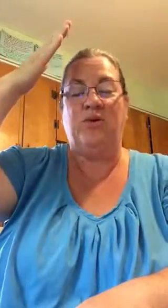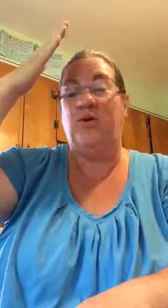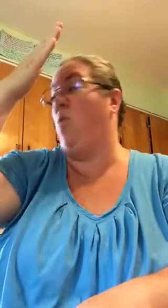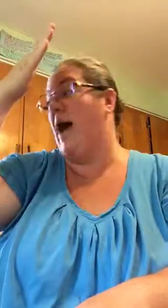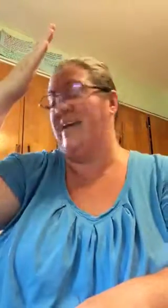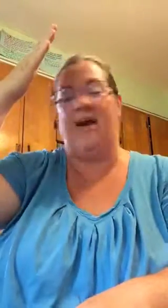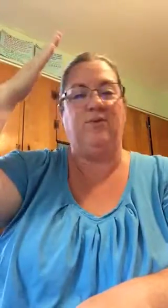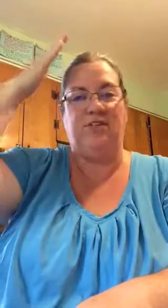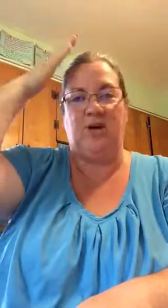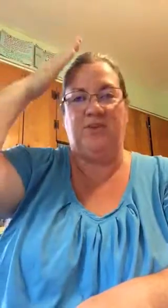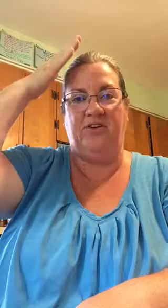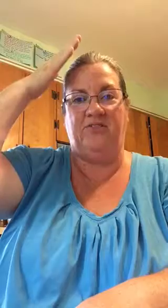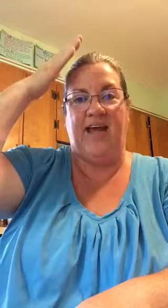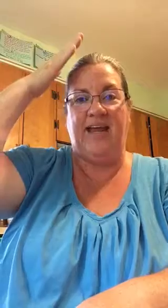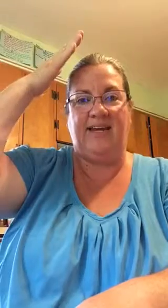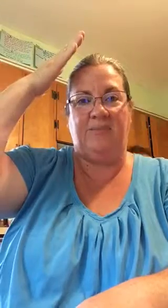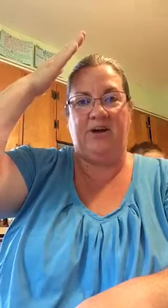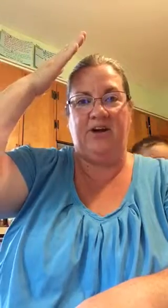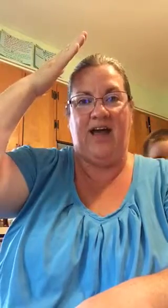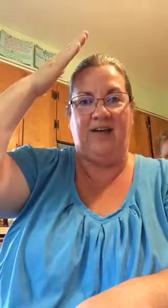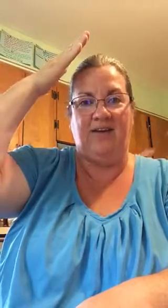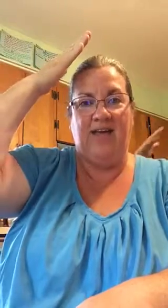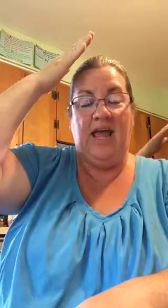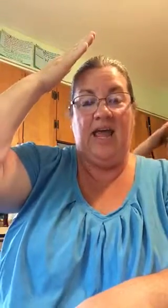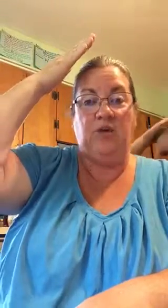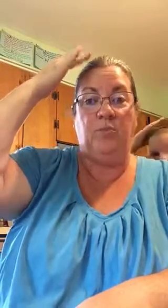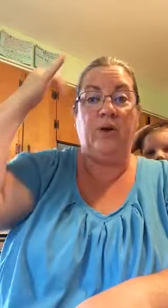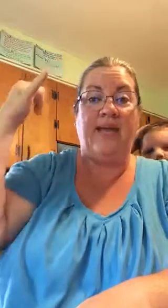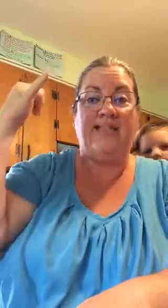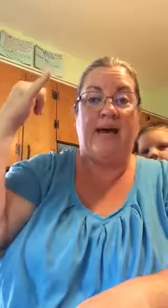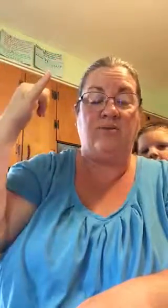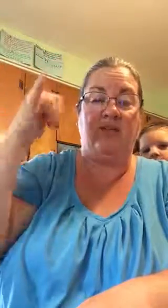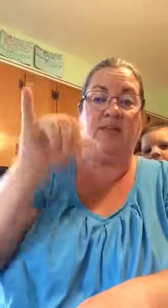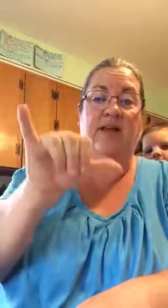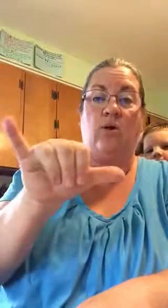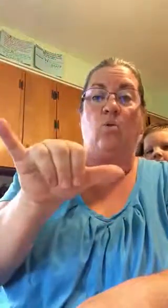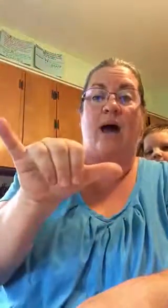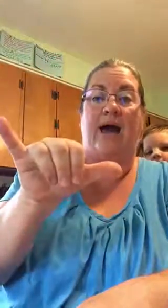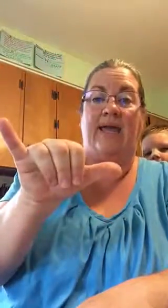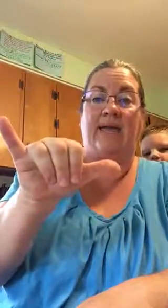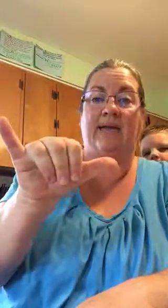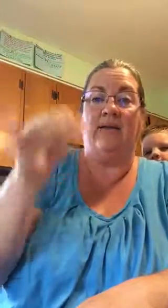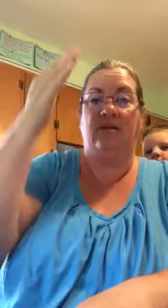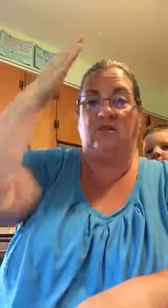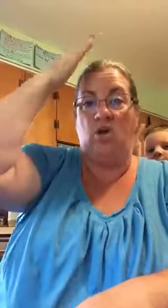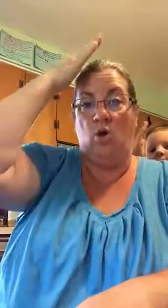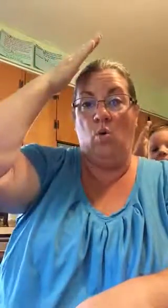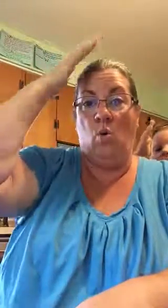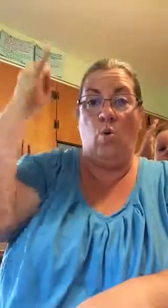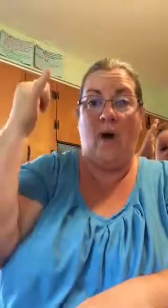doing why now. You start with your flat hand up here at your head, and you bring it down to the letter Y. So,